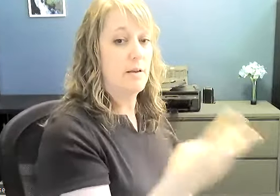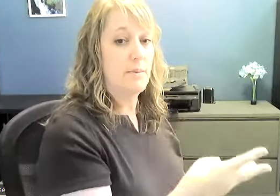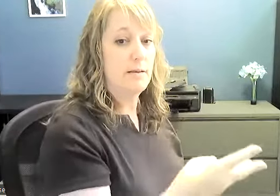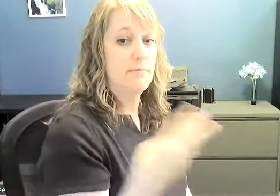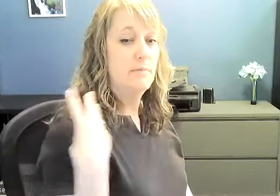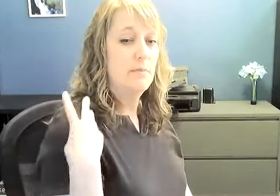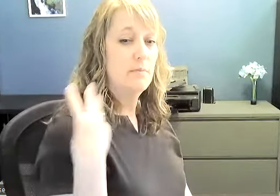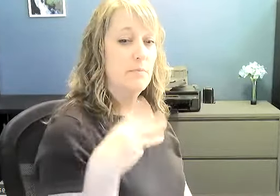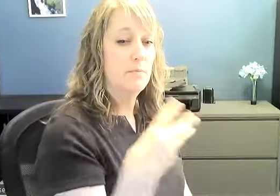bit.